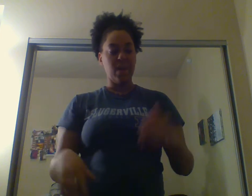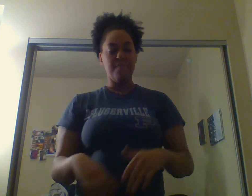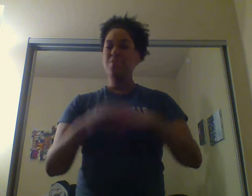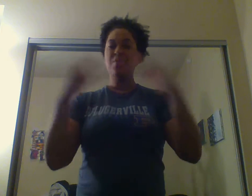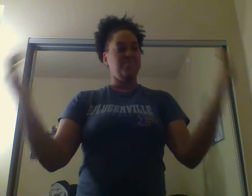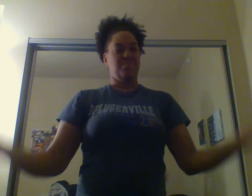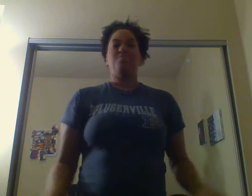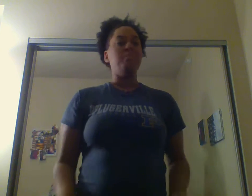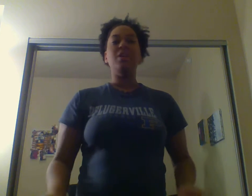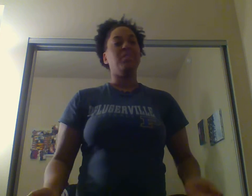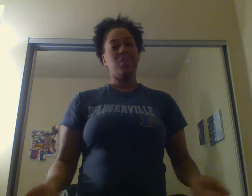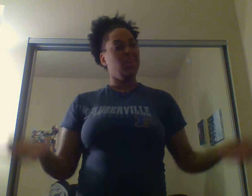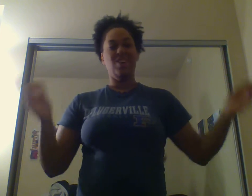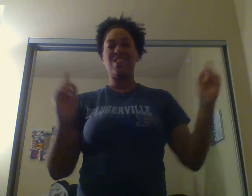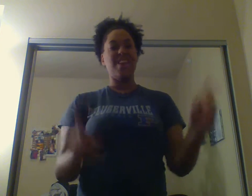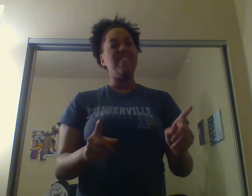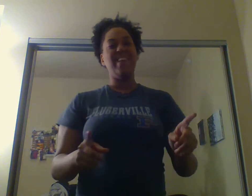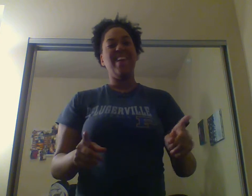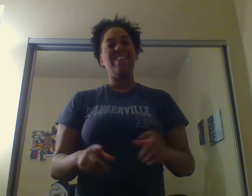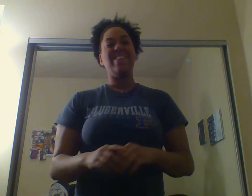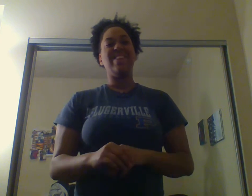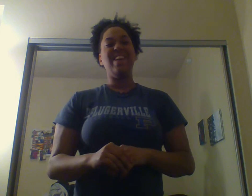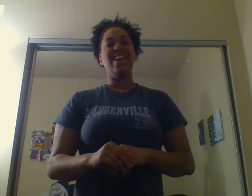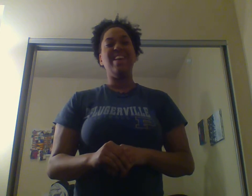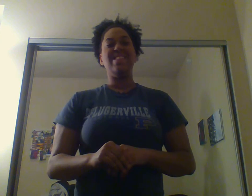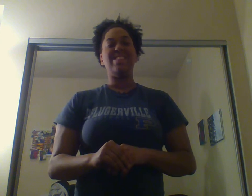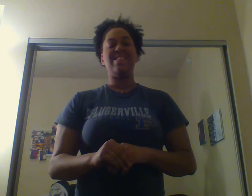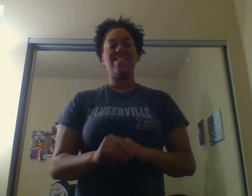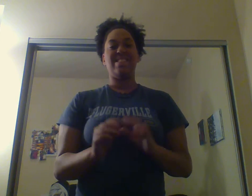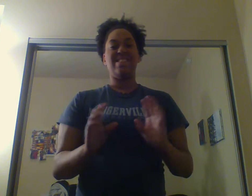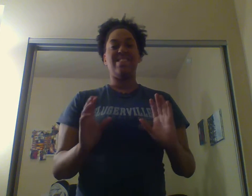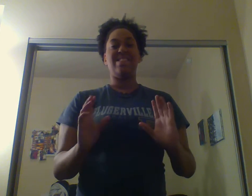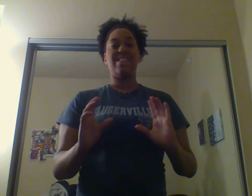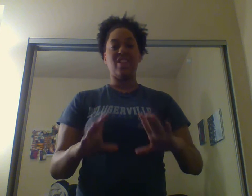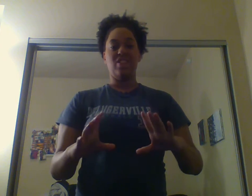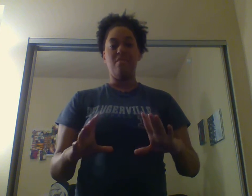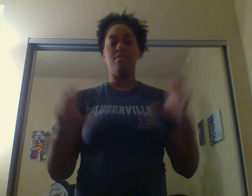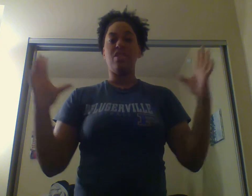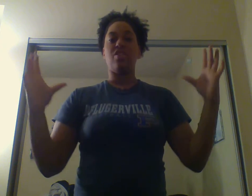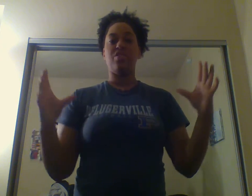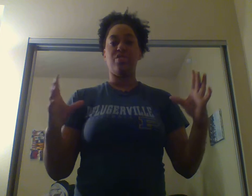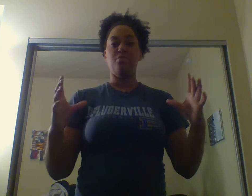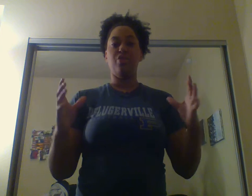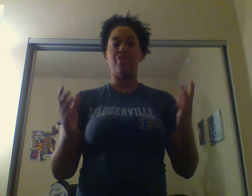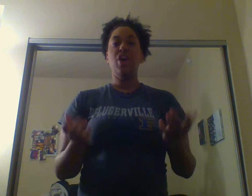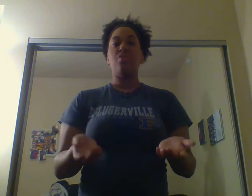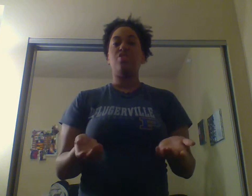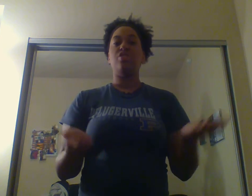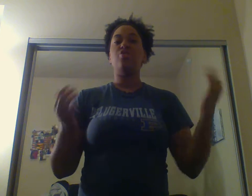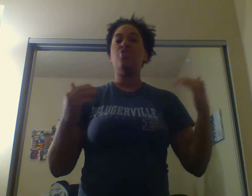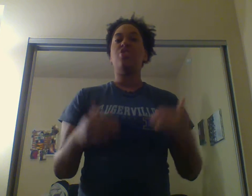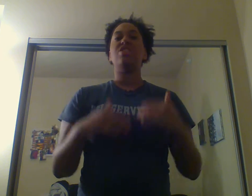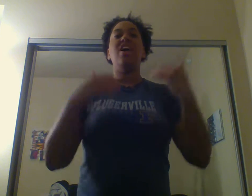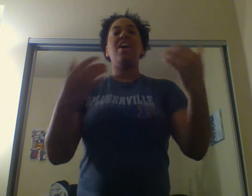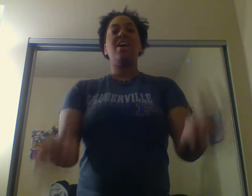example, Mean Girls. In a section in Mean Girls, the movie, Regina George comes